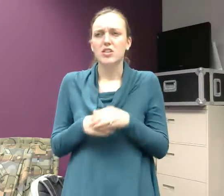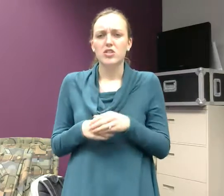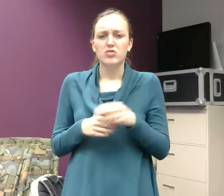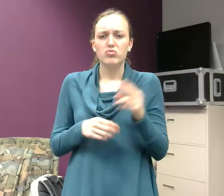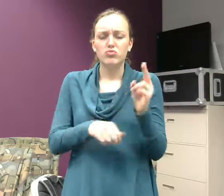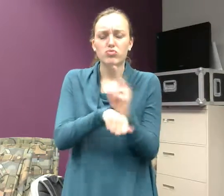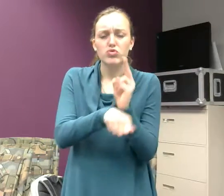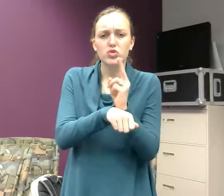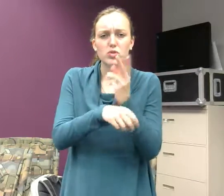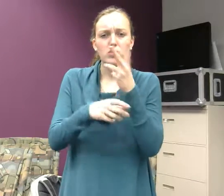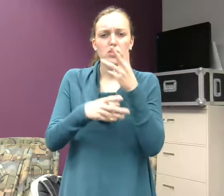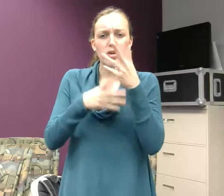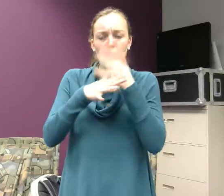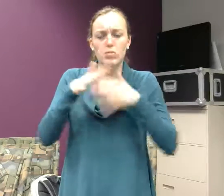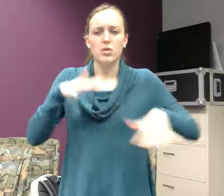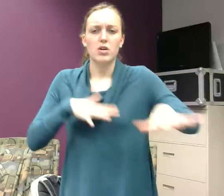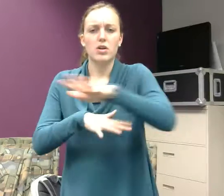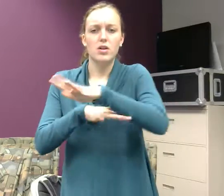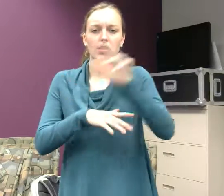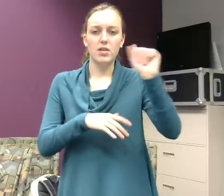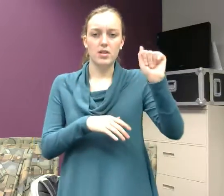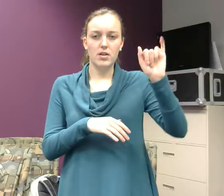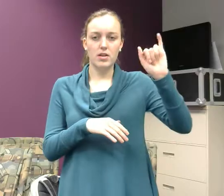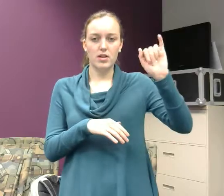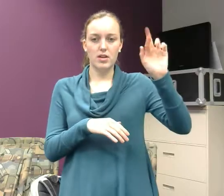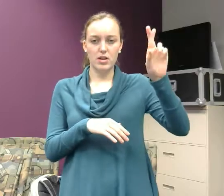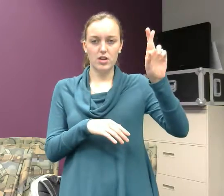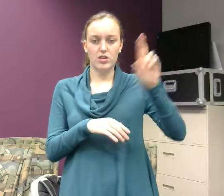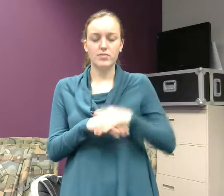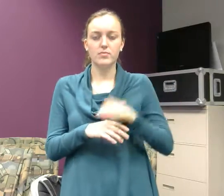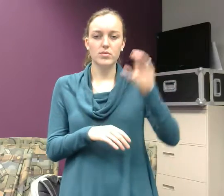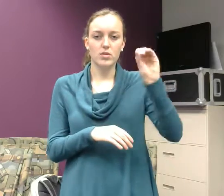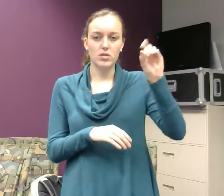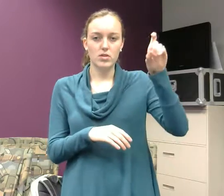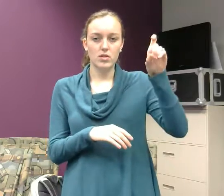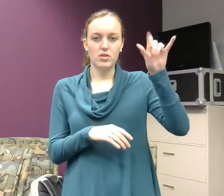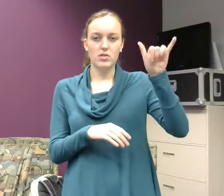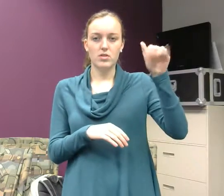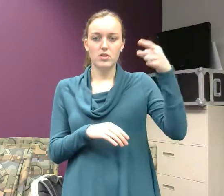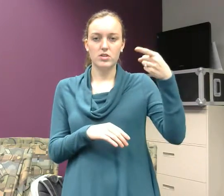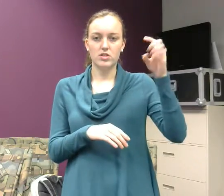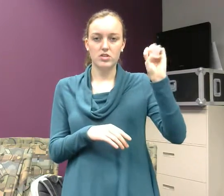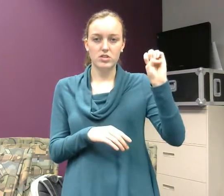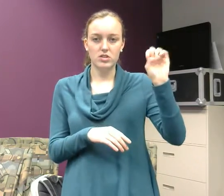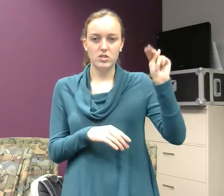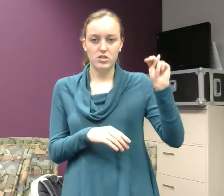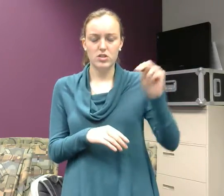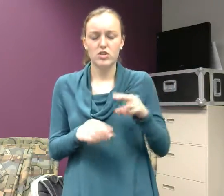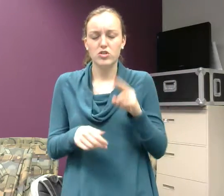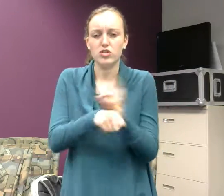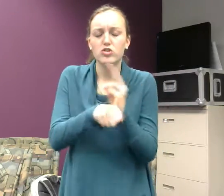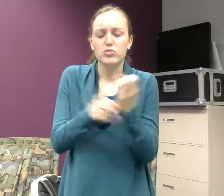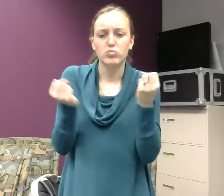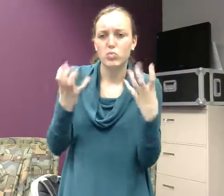how often we need oxygen in our bodies. So go ahead and start that right now. Boys and girls, when we did our